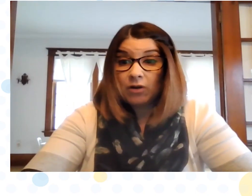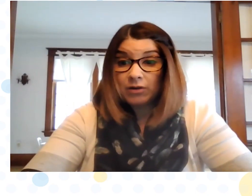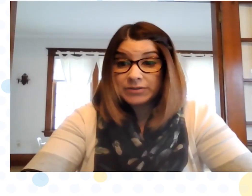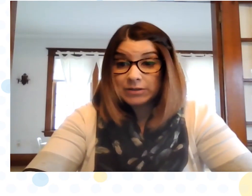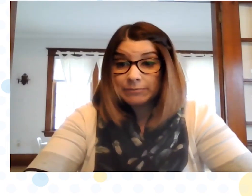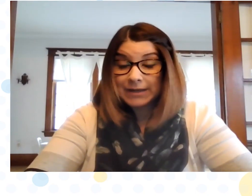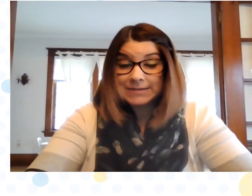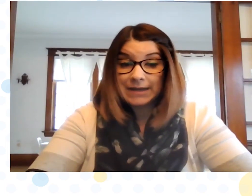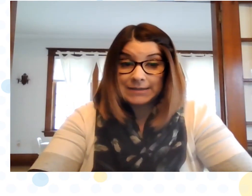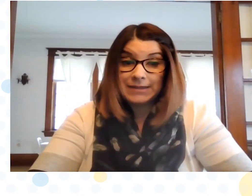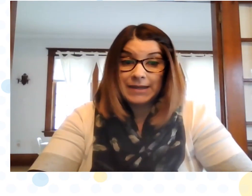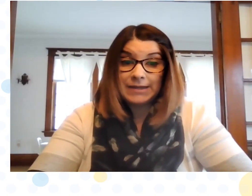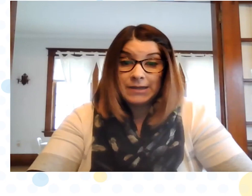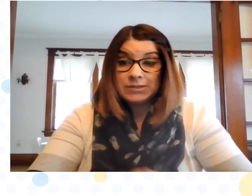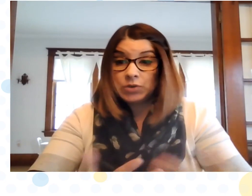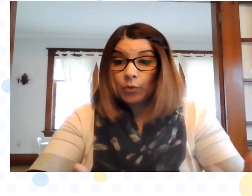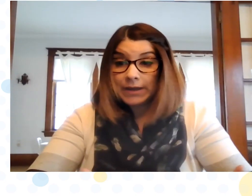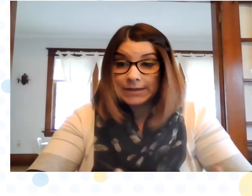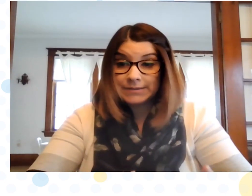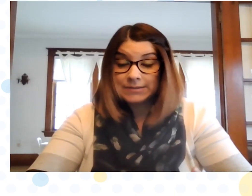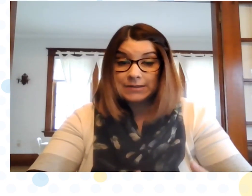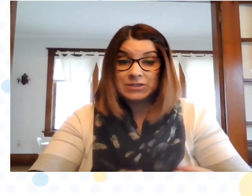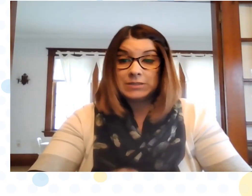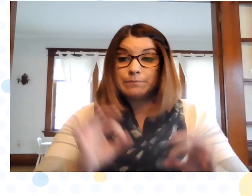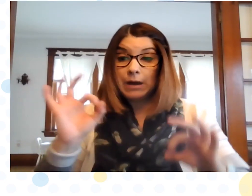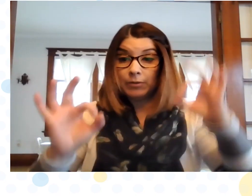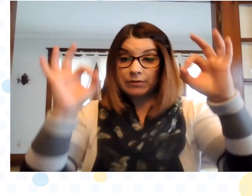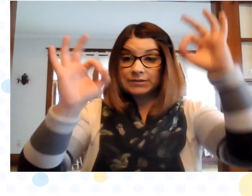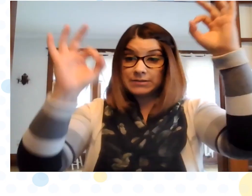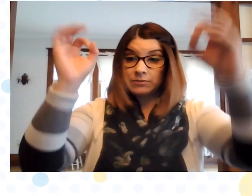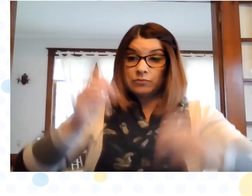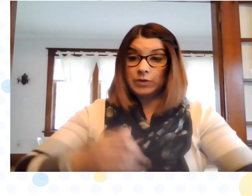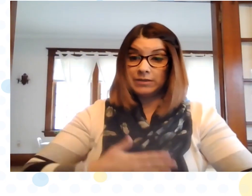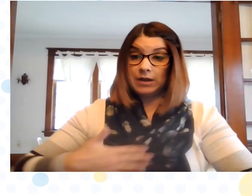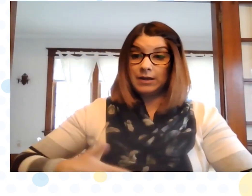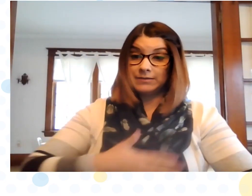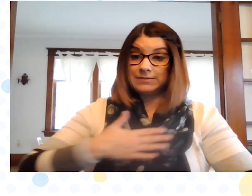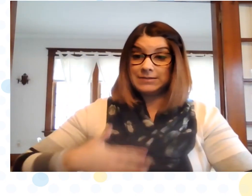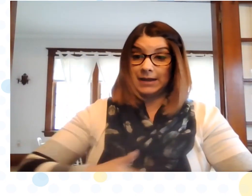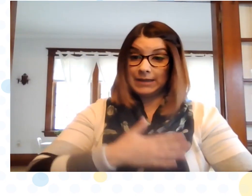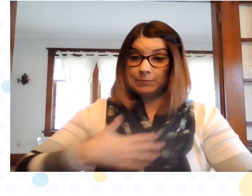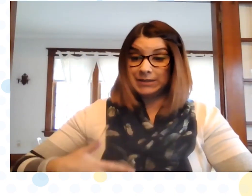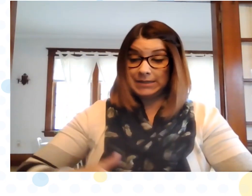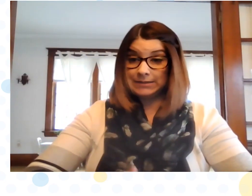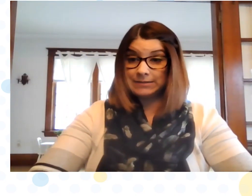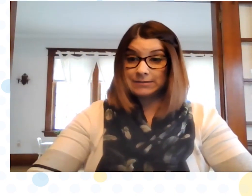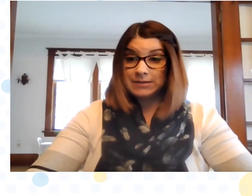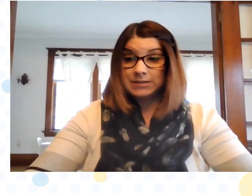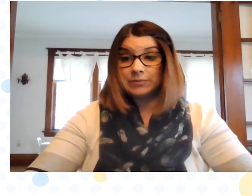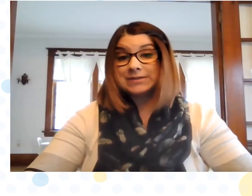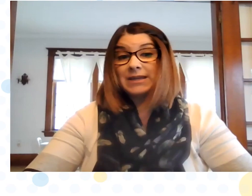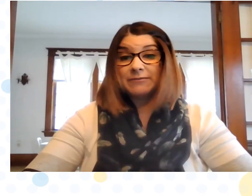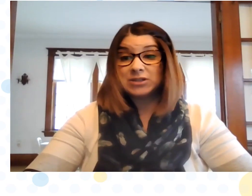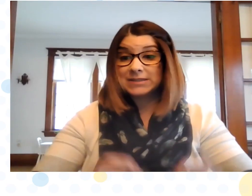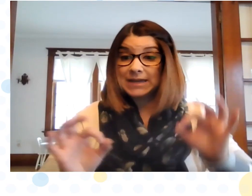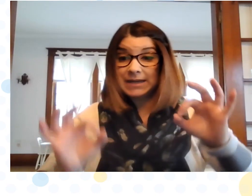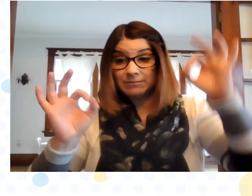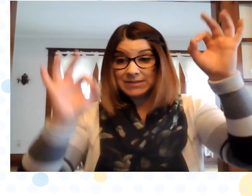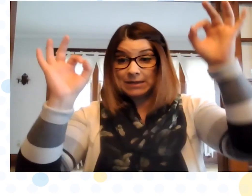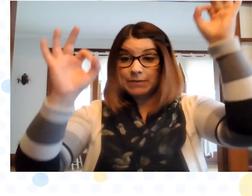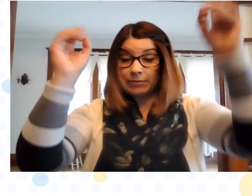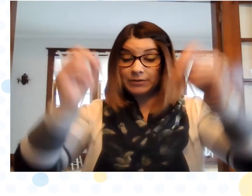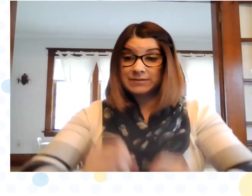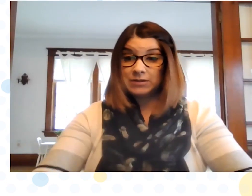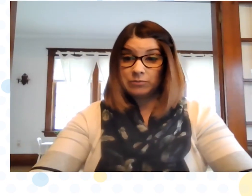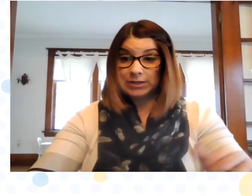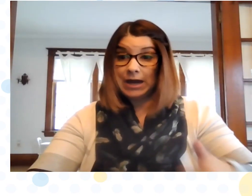And then we could also combine signs like toys, such as bubbles, with a sign like please. So instead of just